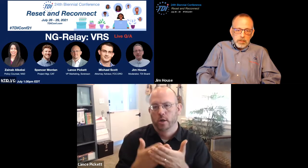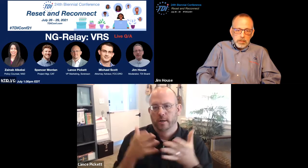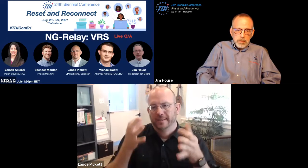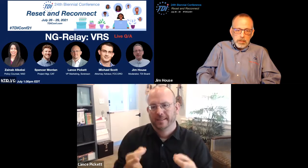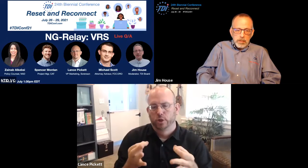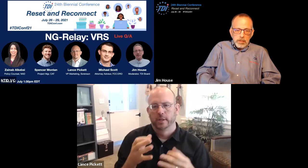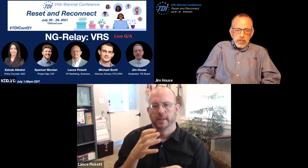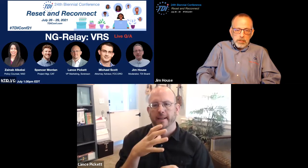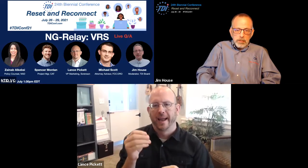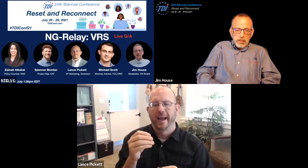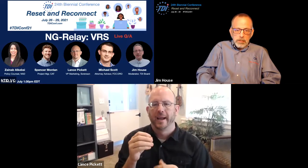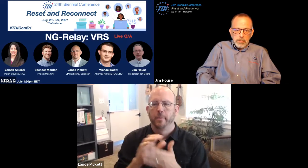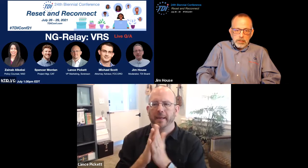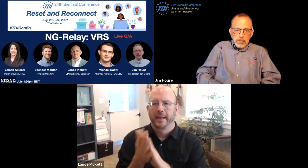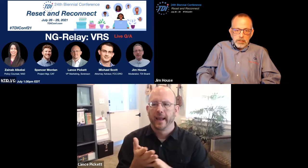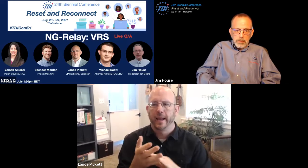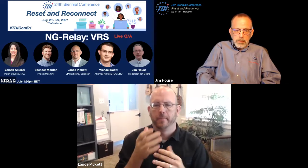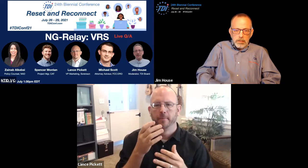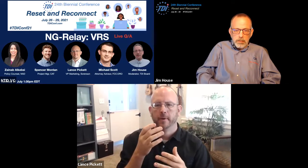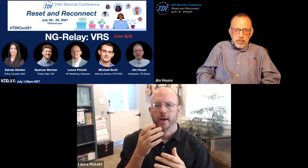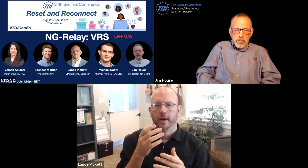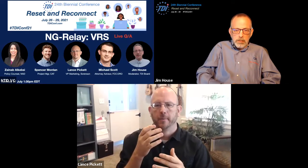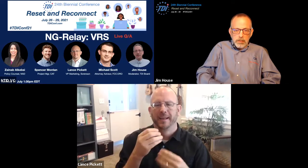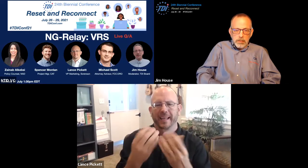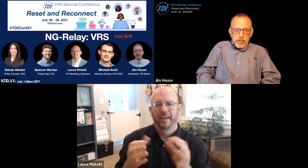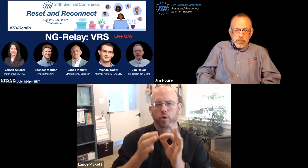that created a good decision, and it